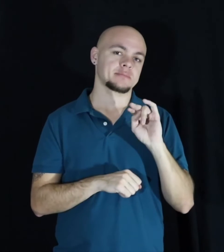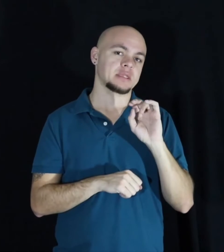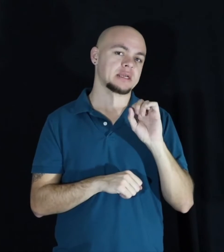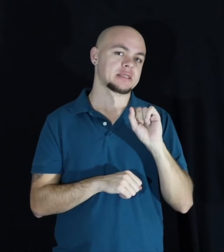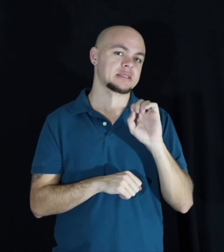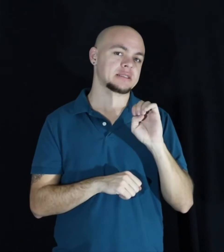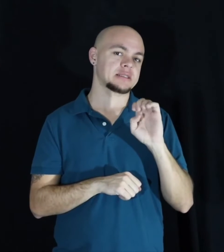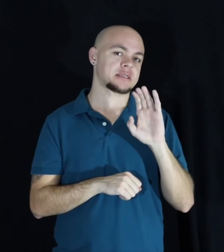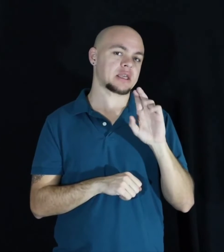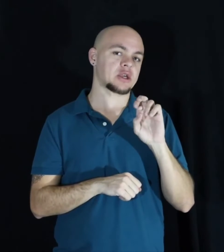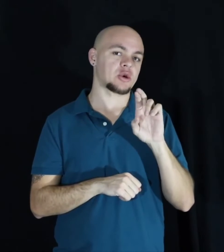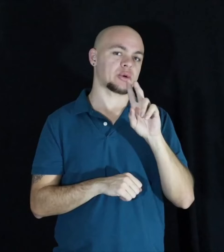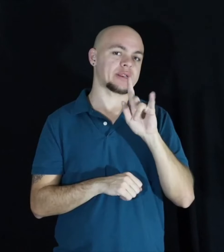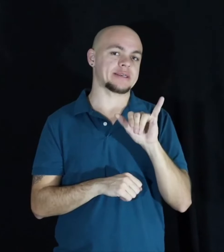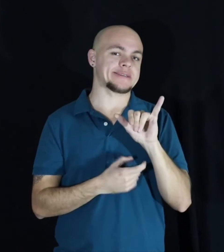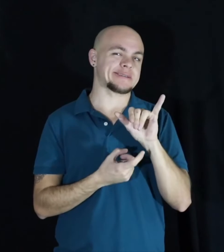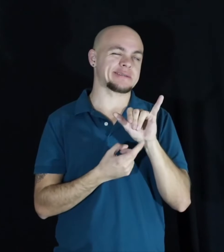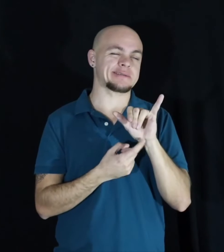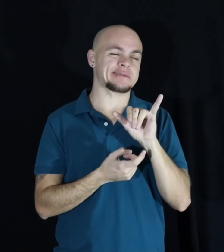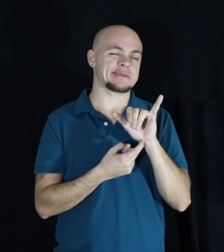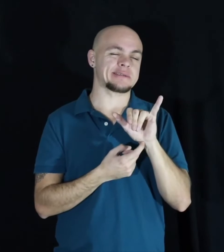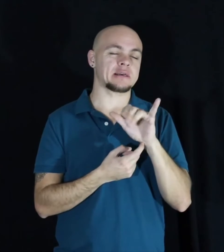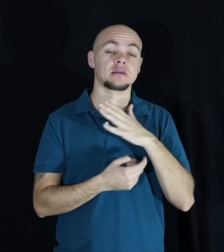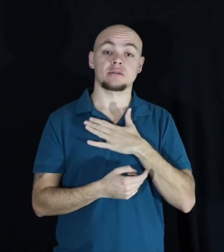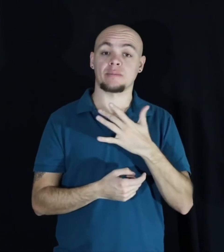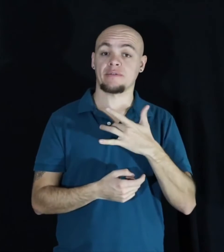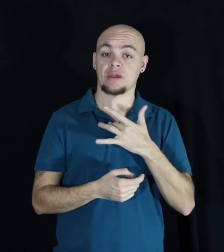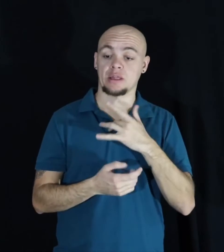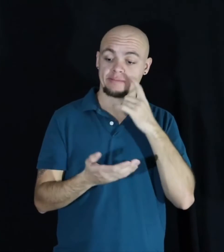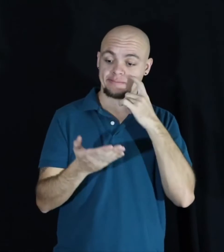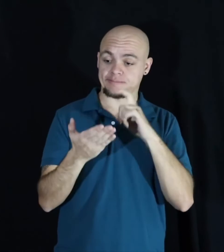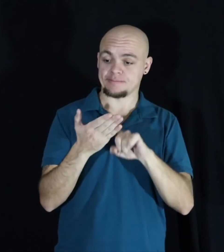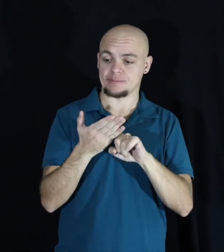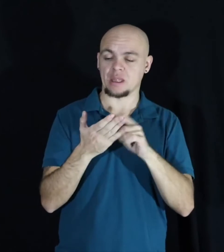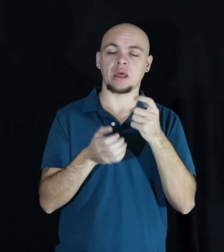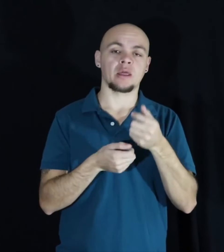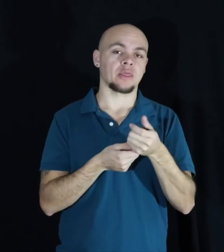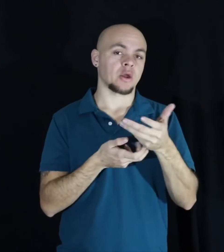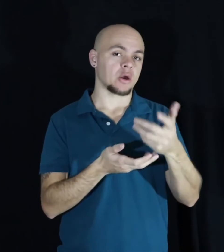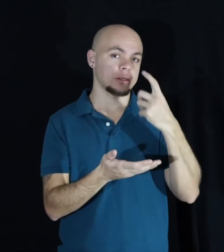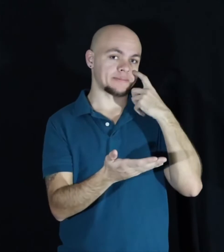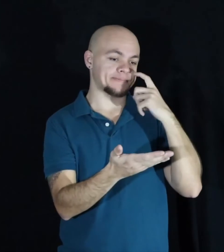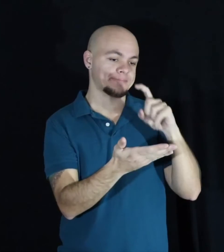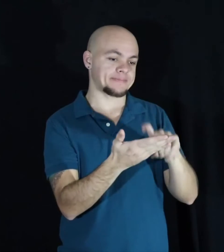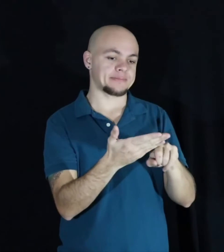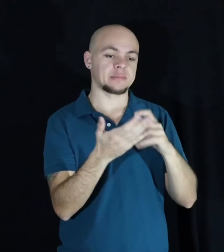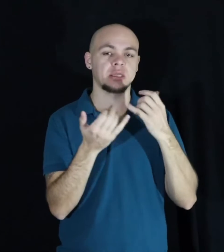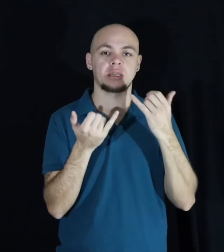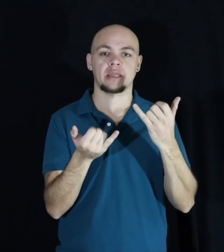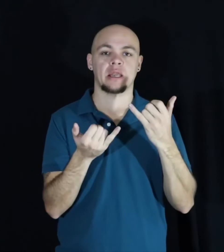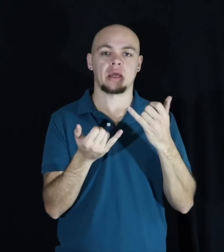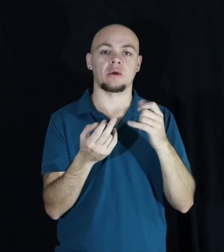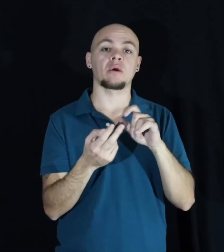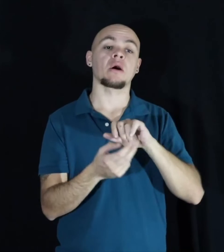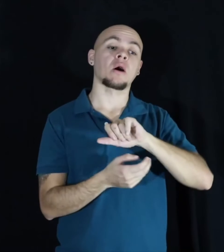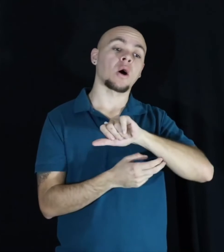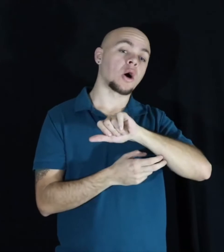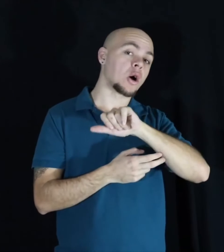So now, I've acknowledged how I feel. I've identified the cause. Now it's time to consider the